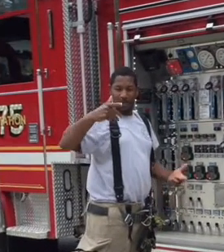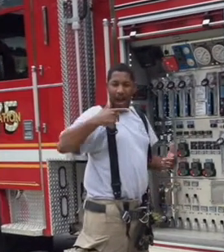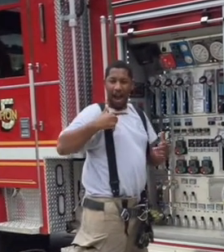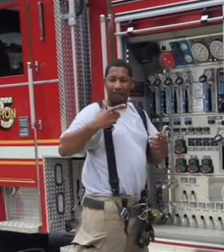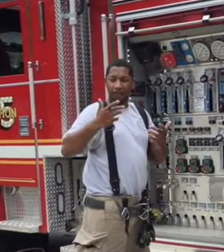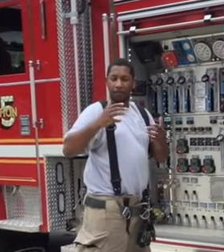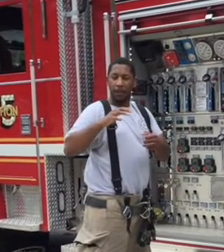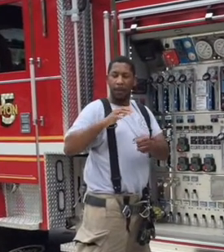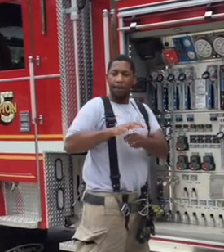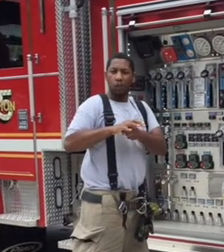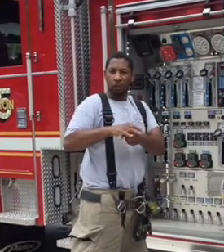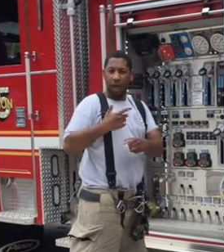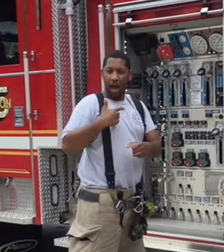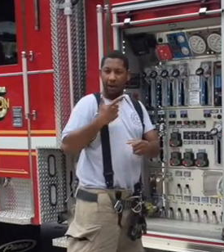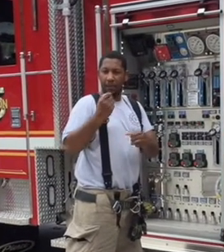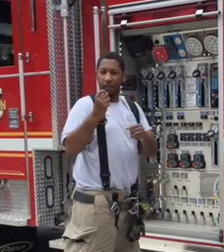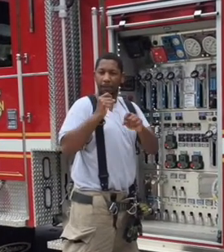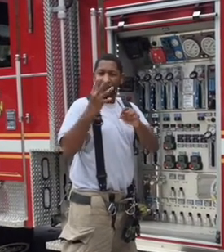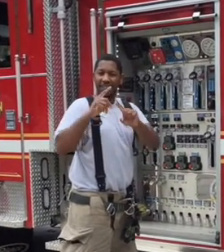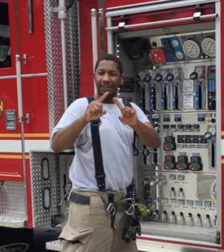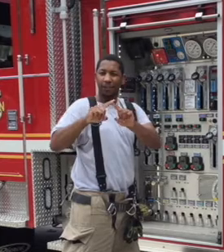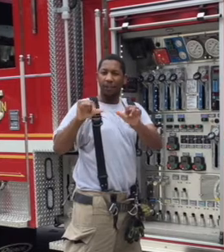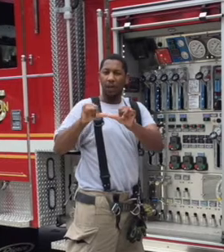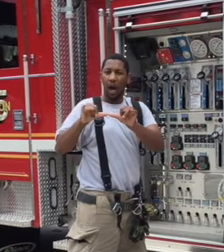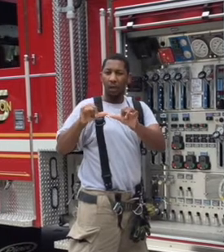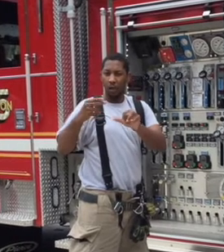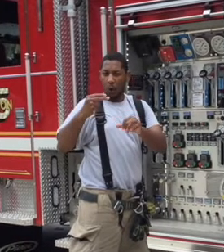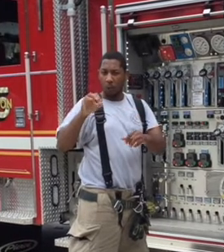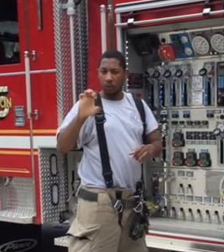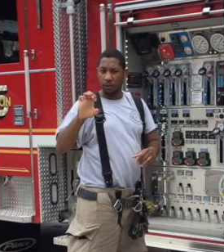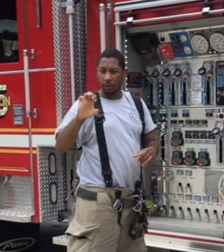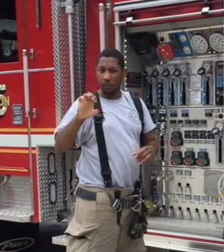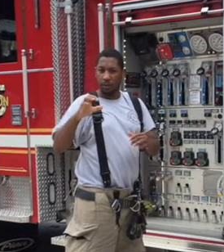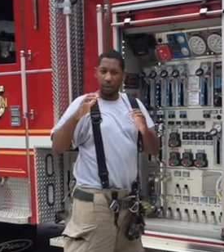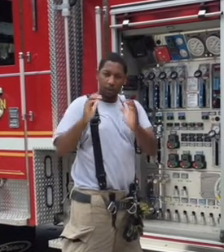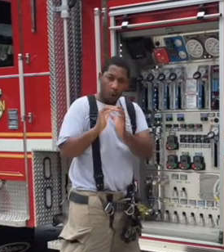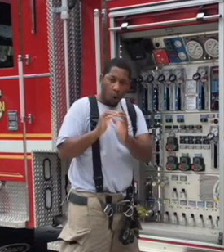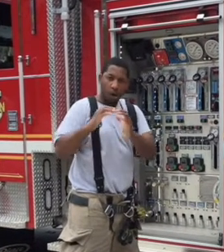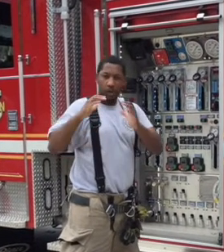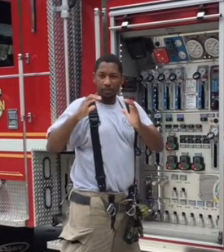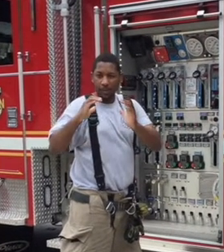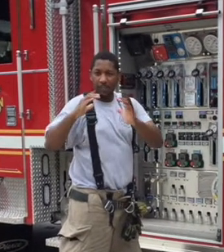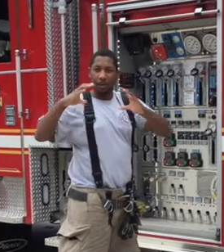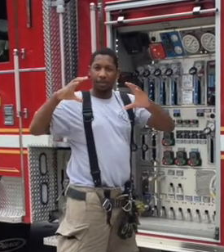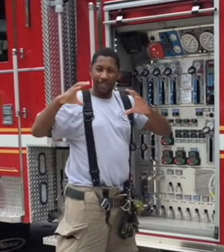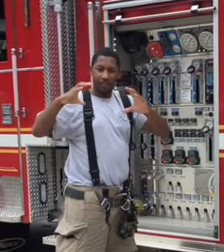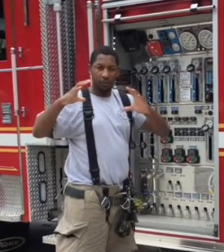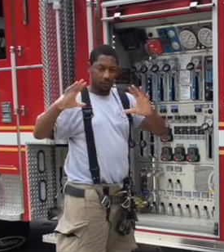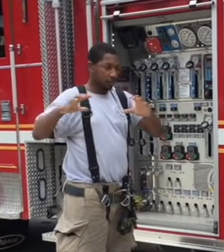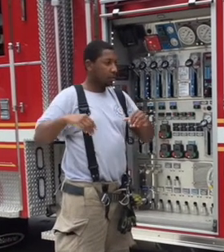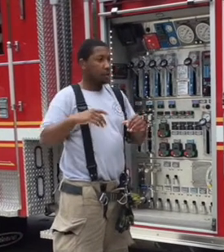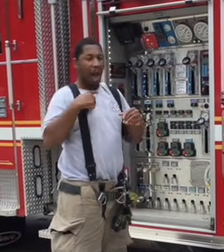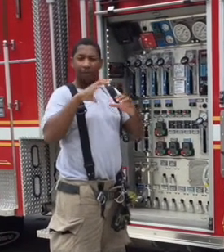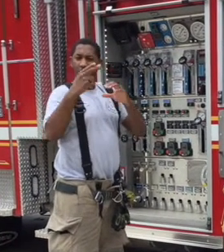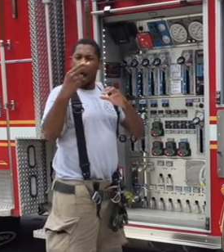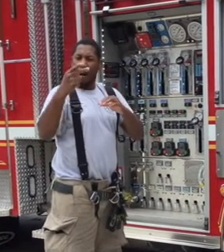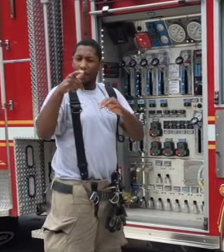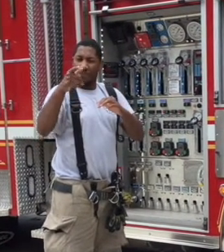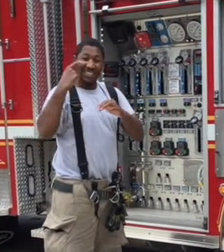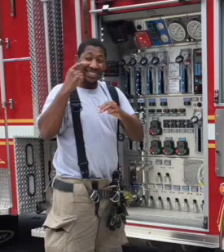Now here are the different pumps, and we have different size hoses. We have small ones, big ones, different